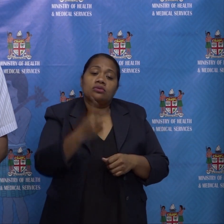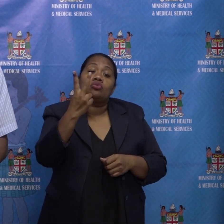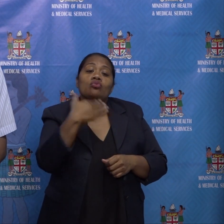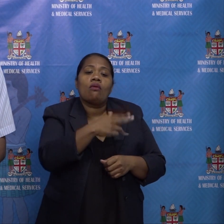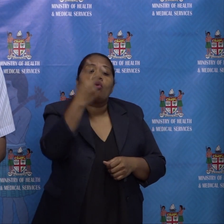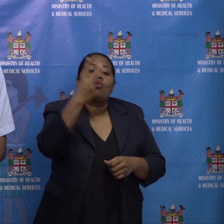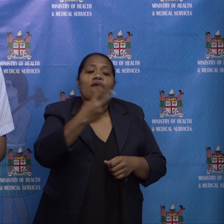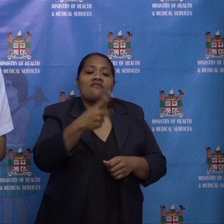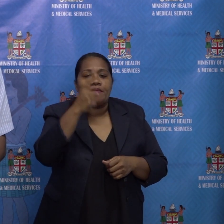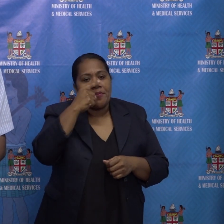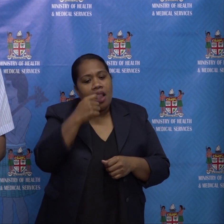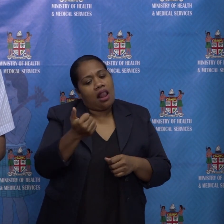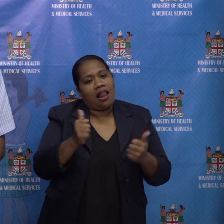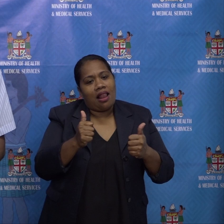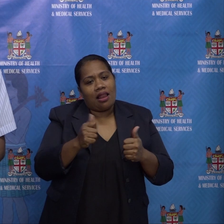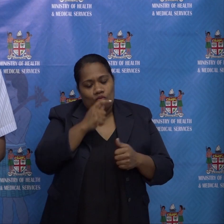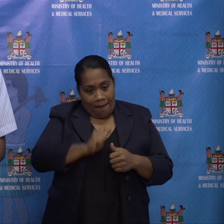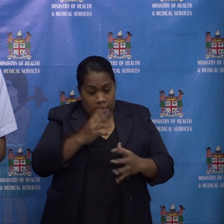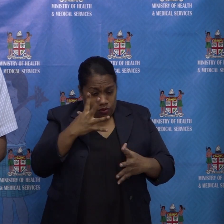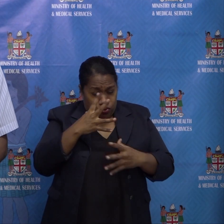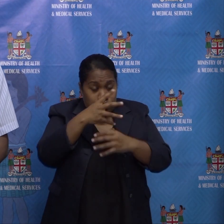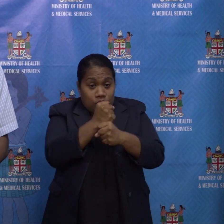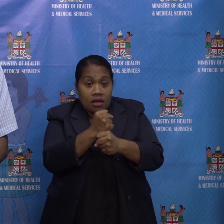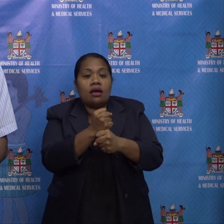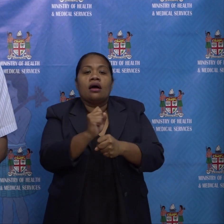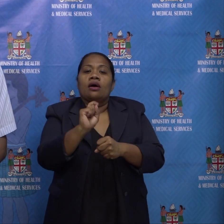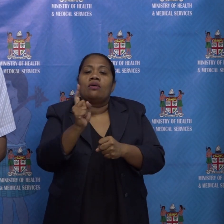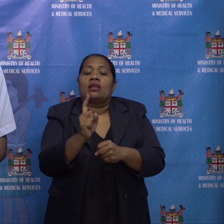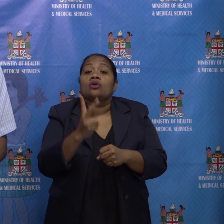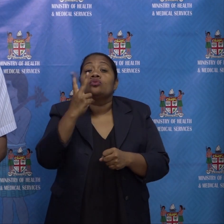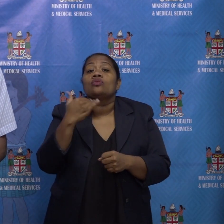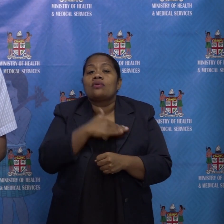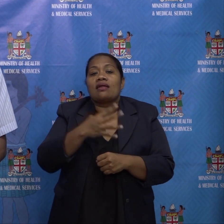1,212 individuals, giving us a cumulative total of